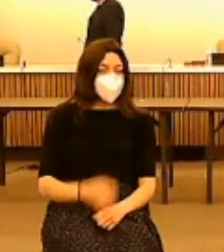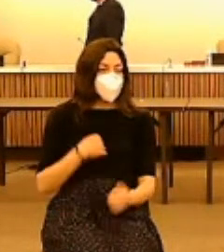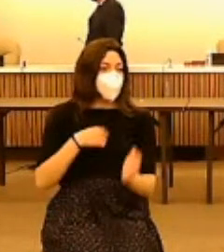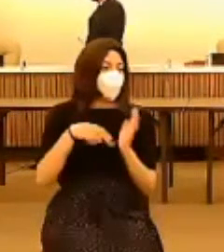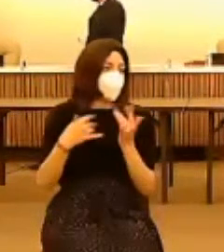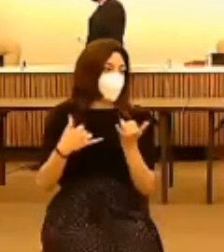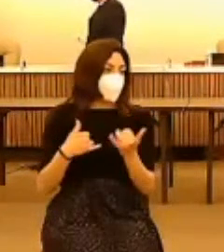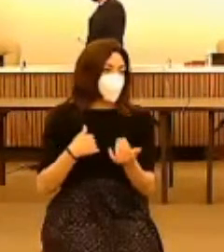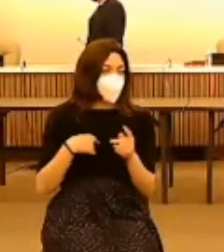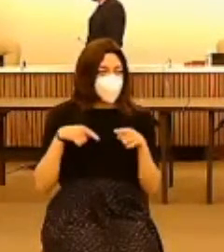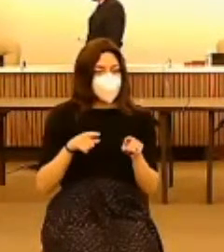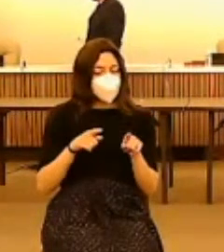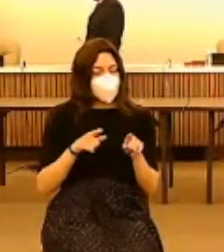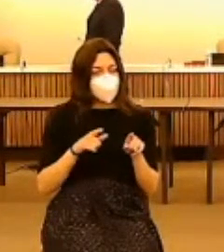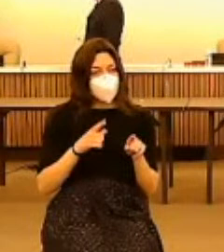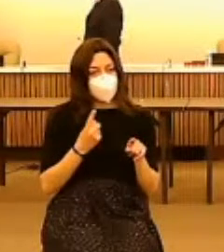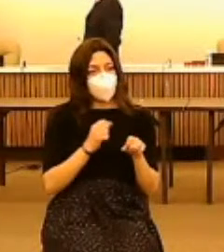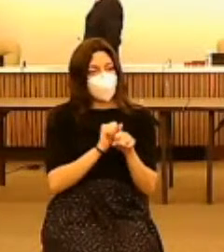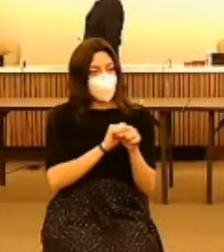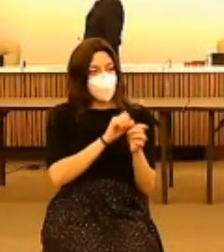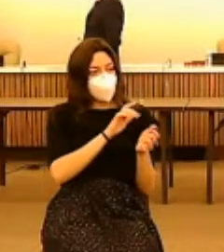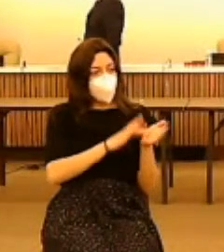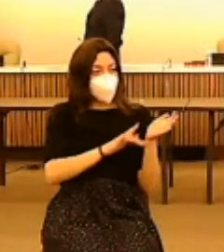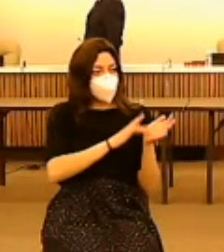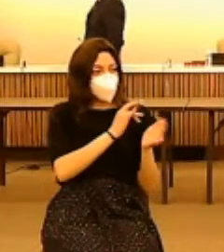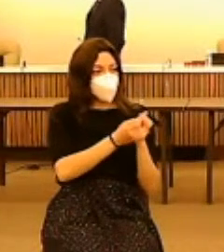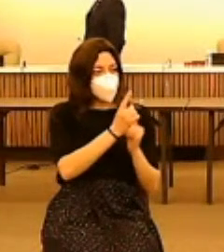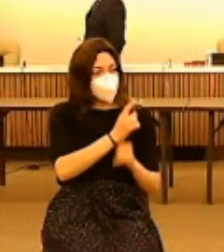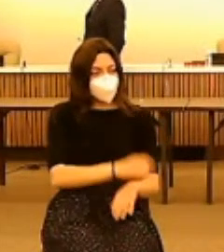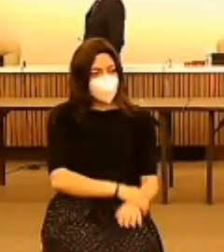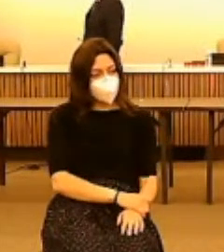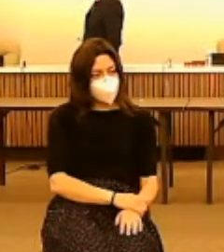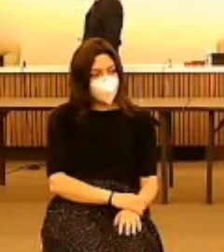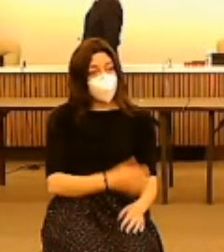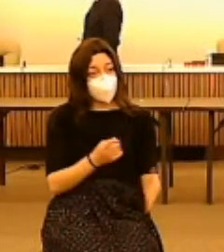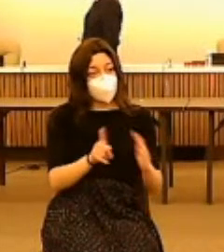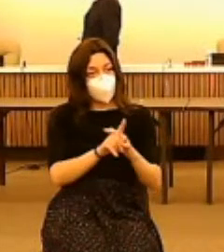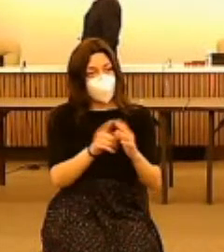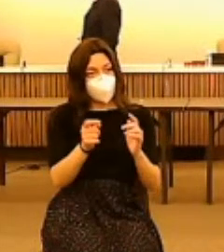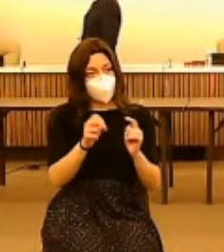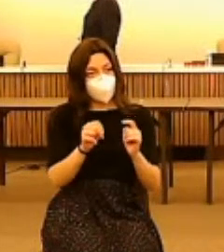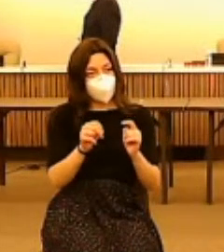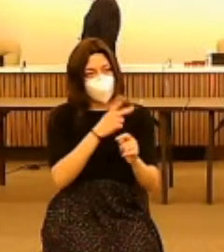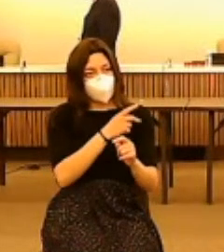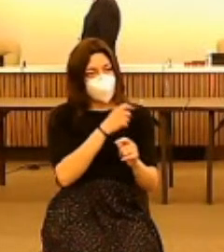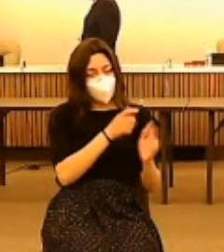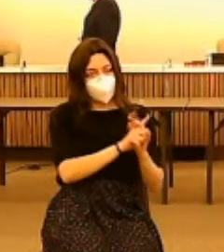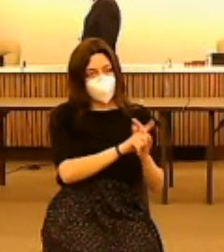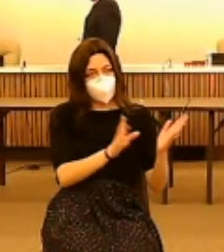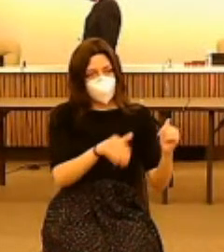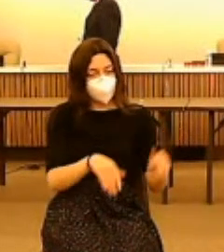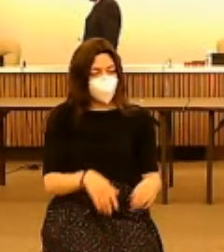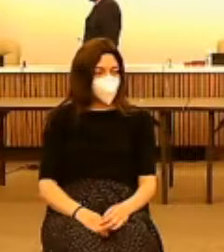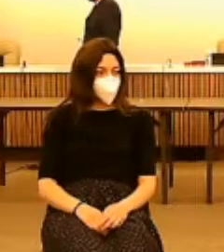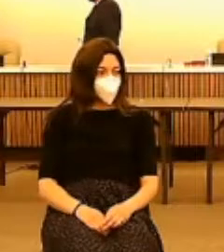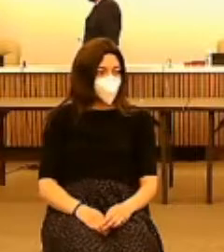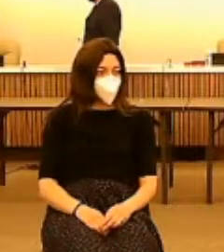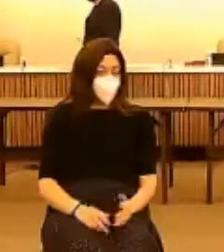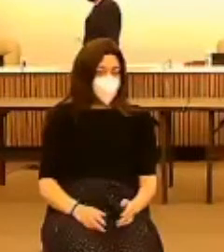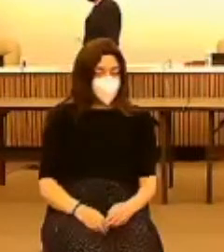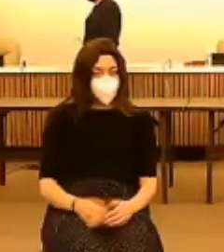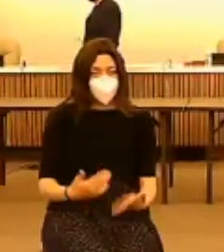In front of, Yeah, it doesn't make any sense. They should put an ice cream store there, coffee shop. Where's our Monte